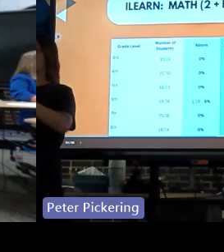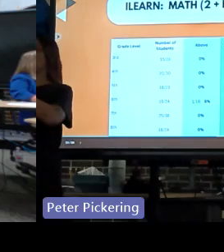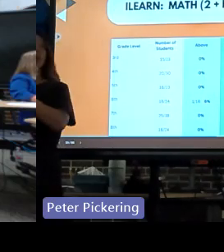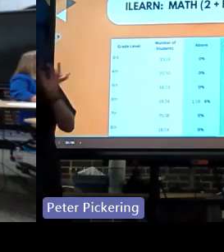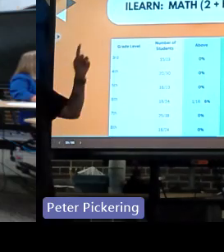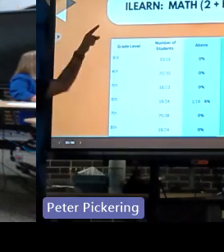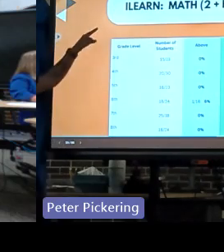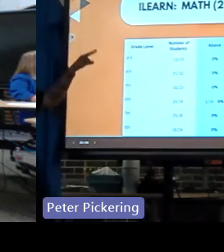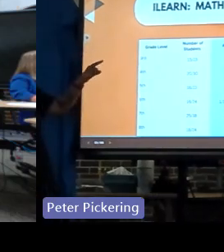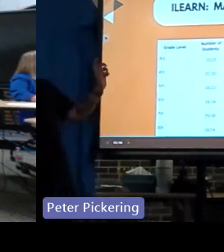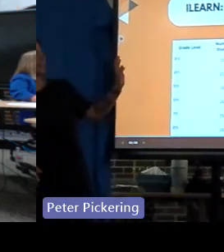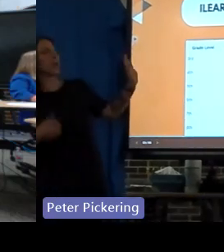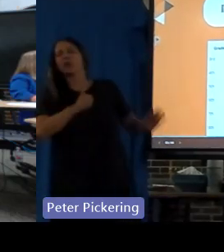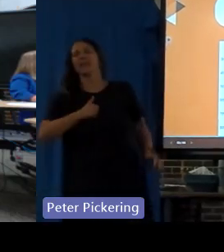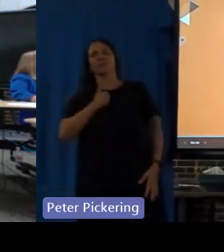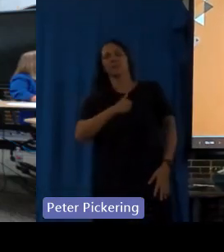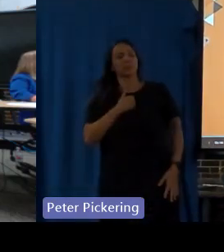Again, you can see